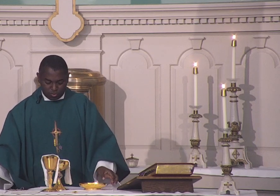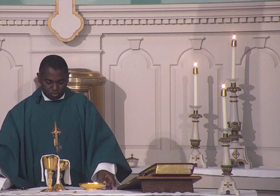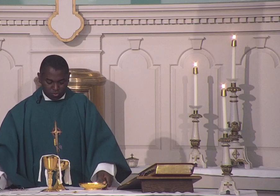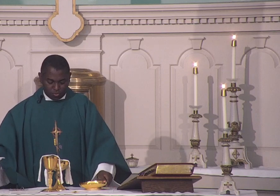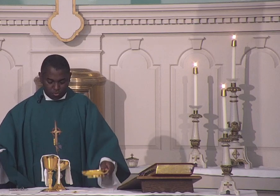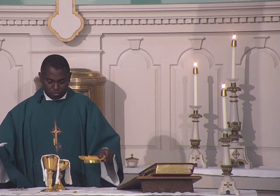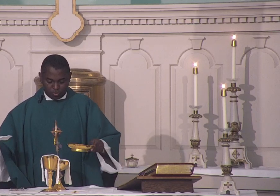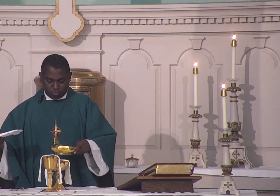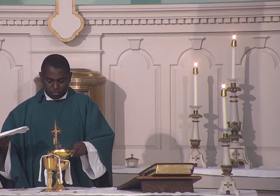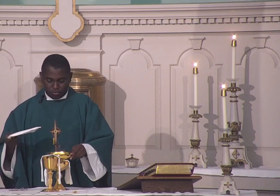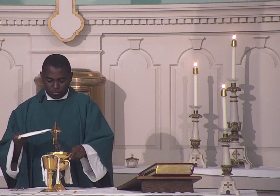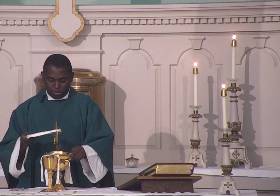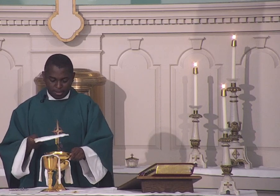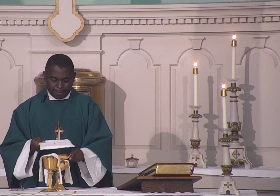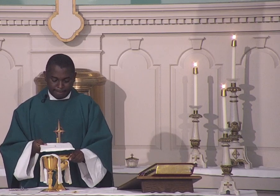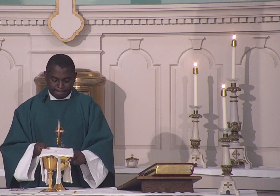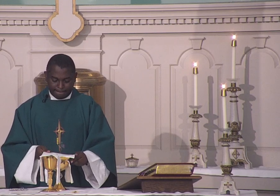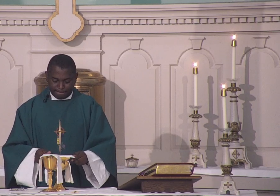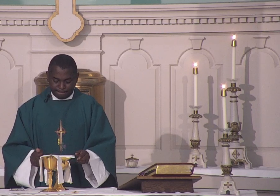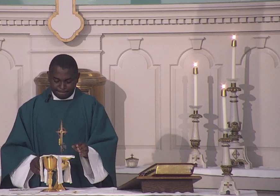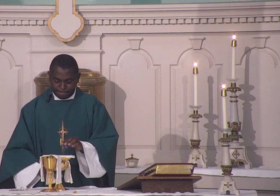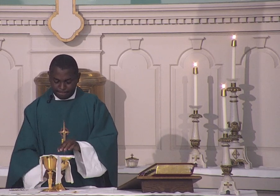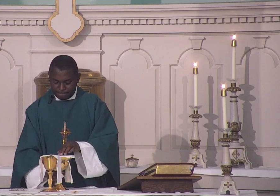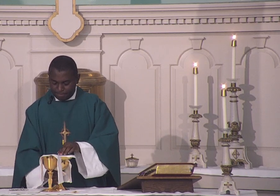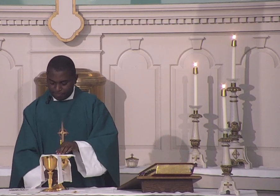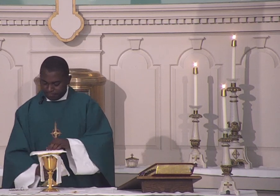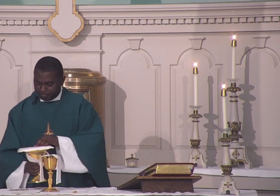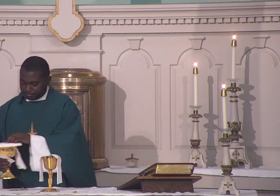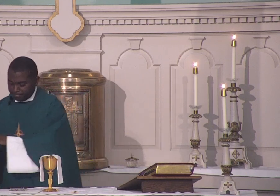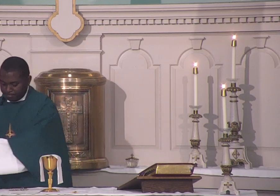confideor. Fac me tibi